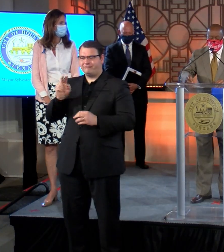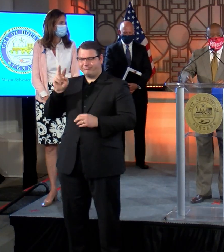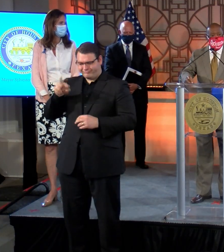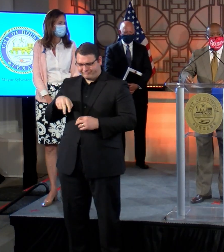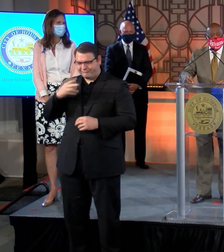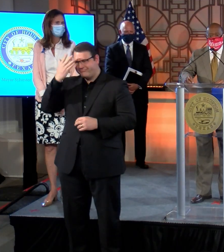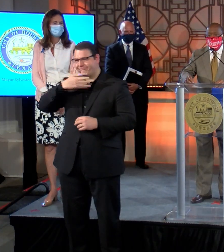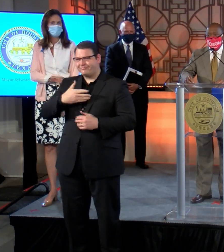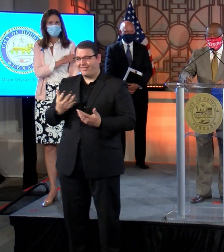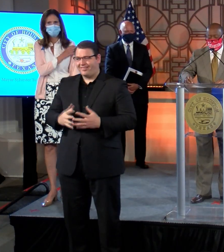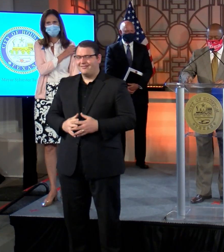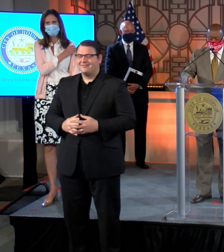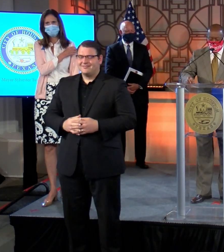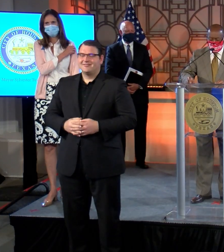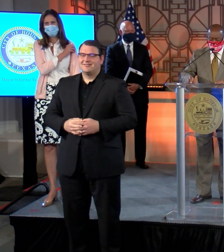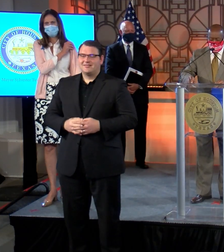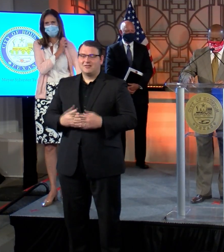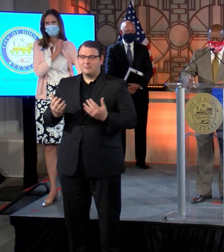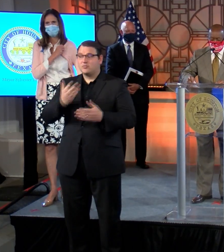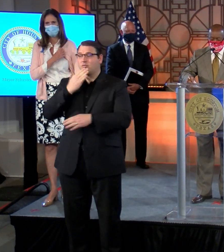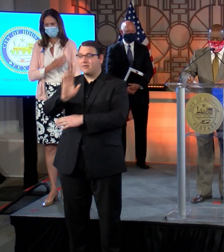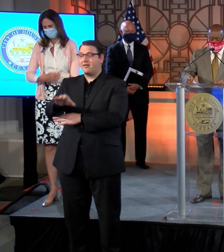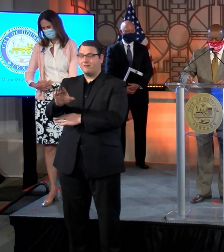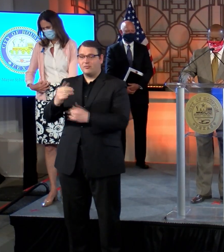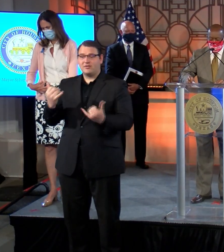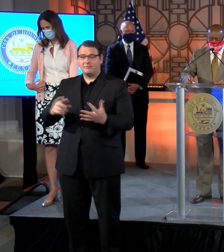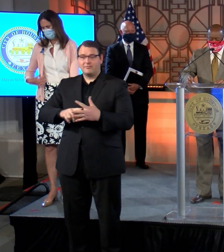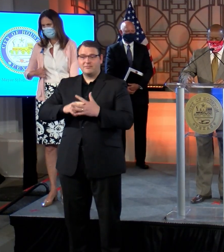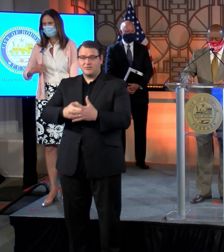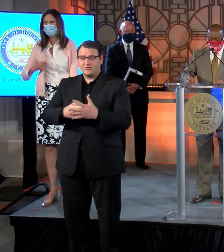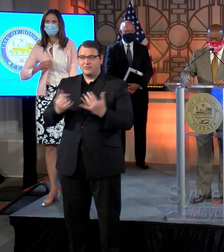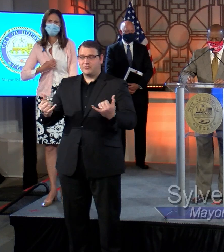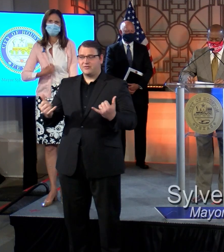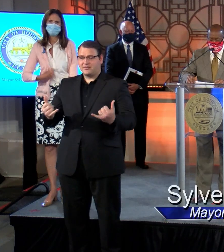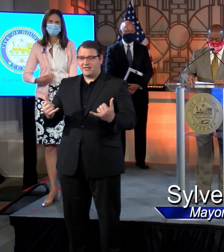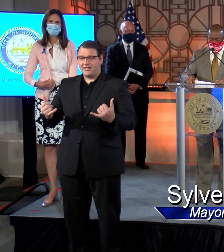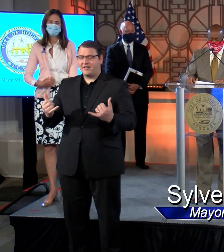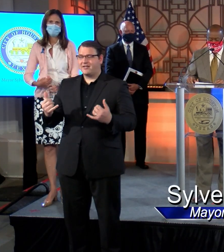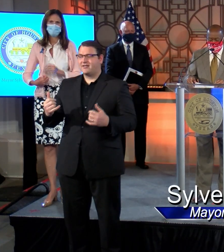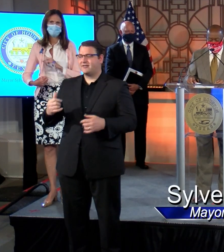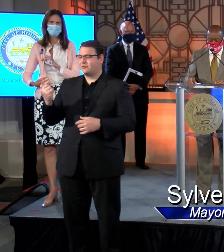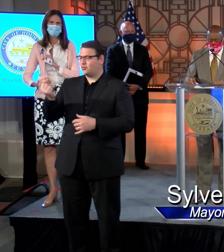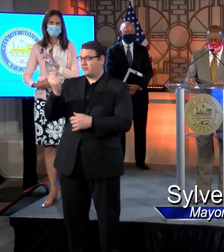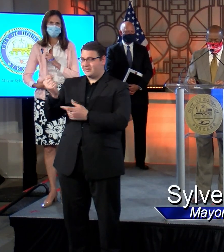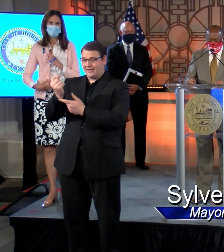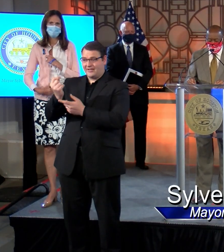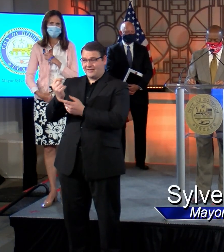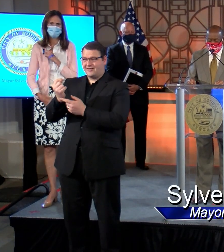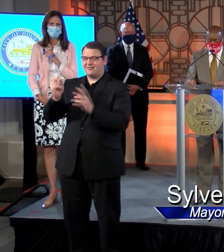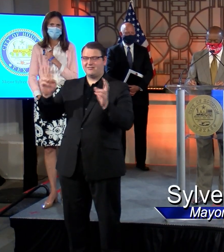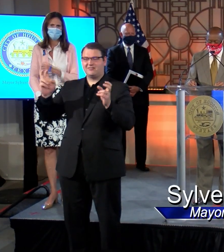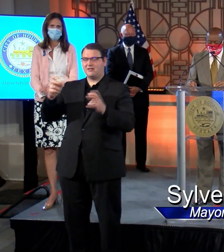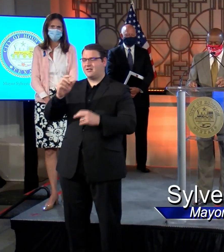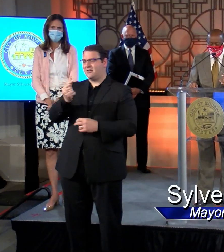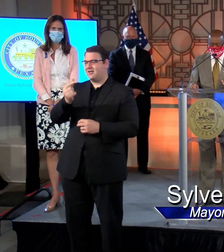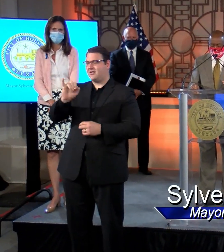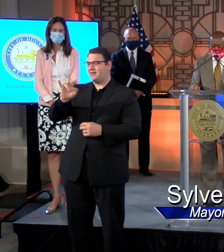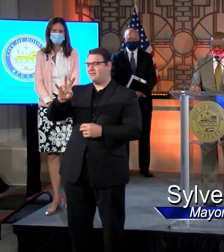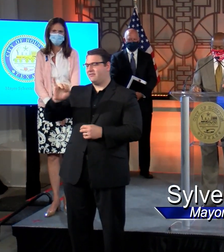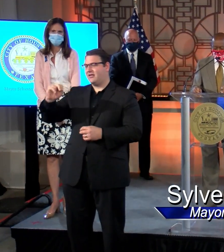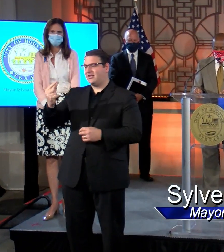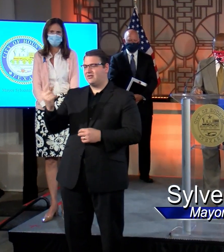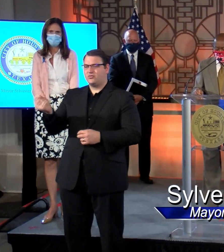Look, let me get right to it. Let me say good afternoon. Today is Giving Tuesday, and we are going to illustrate that in